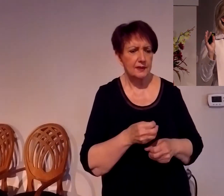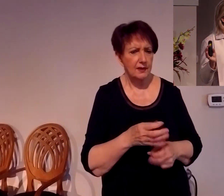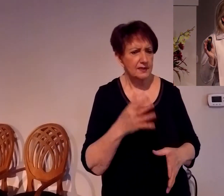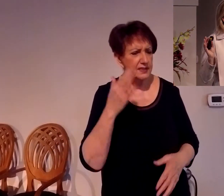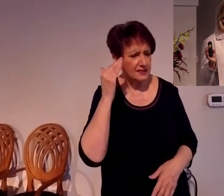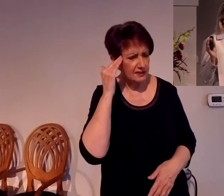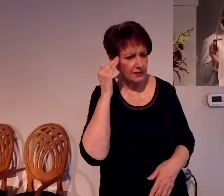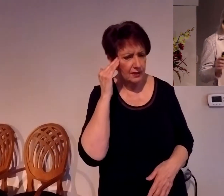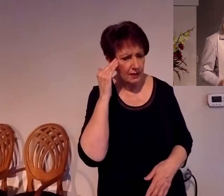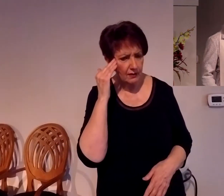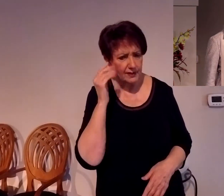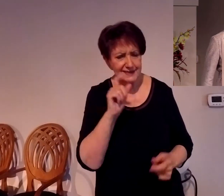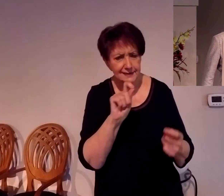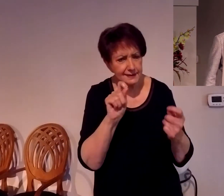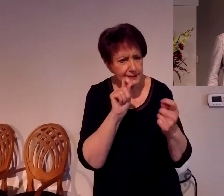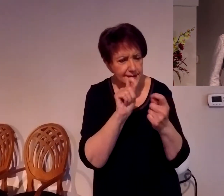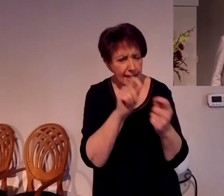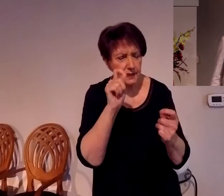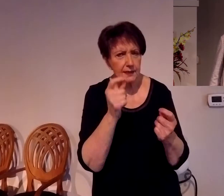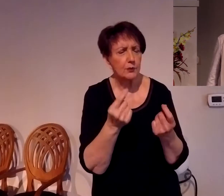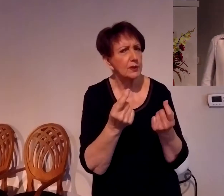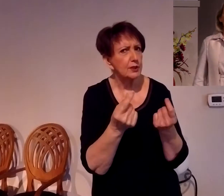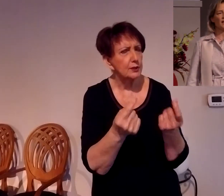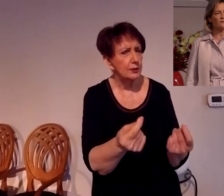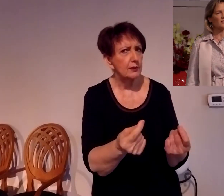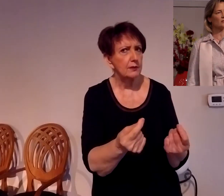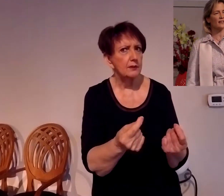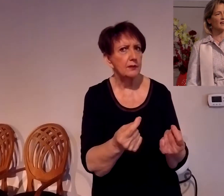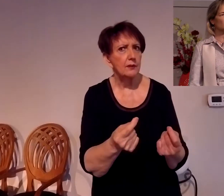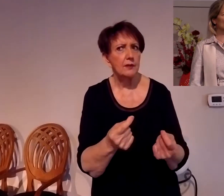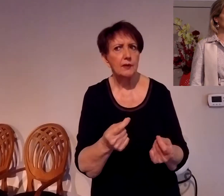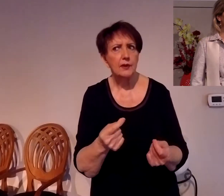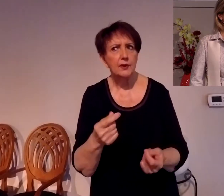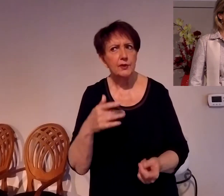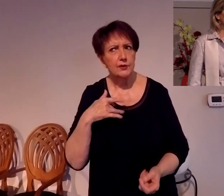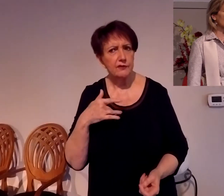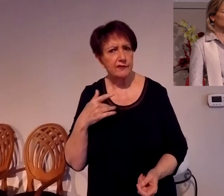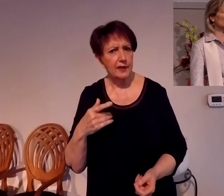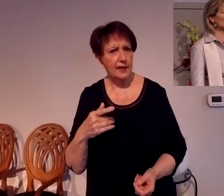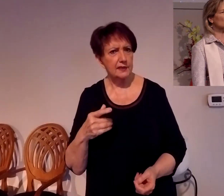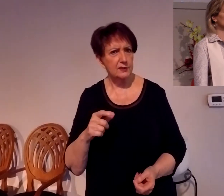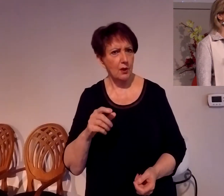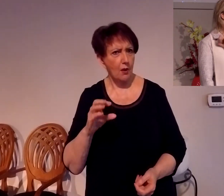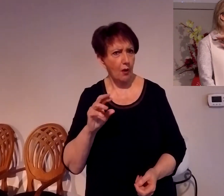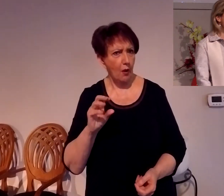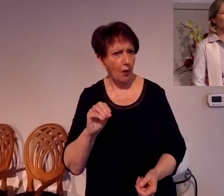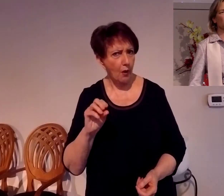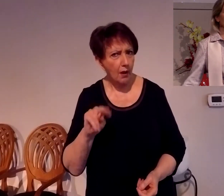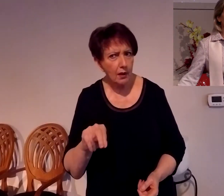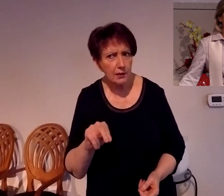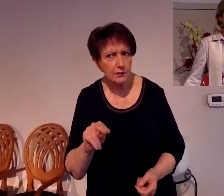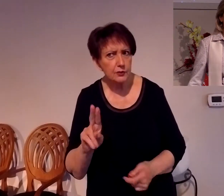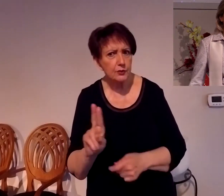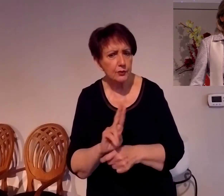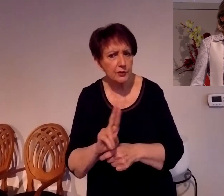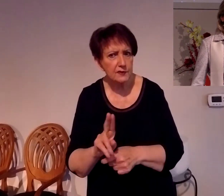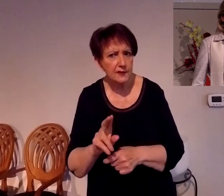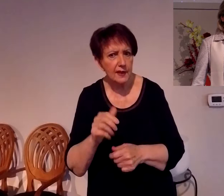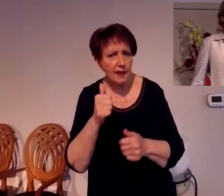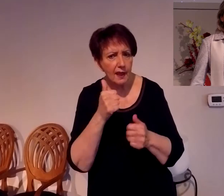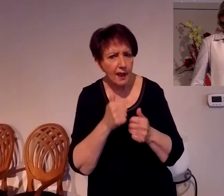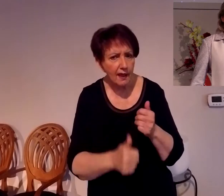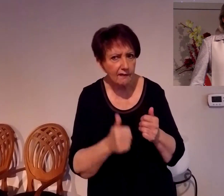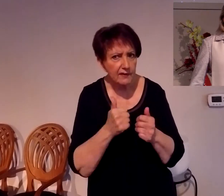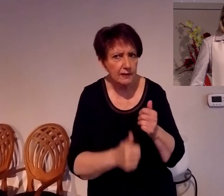know exactly what to do in every situation. Does anybody feel like that's turned on all the time and you're using it every single moment of your